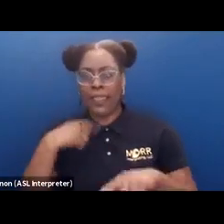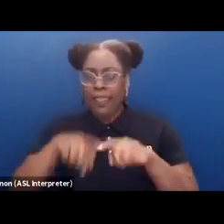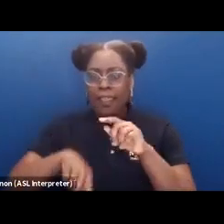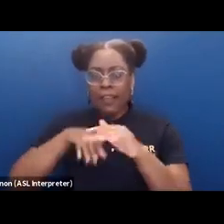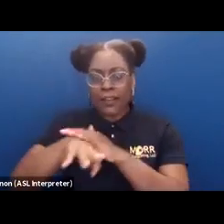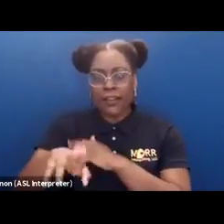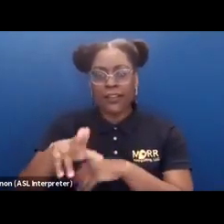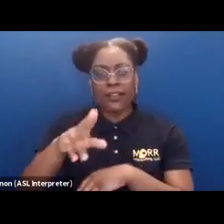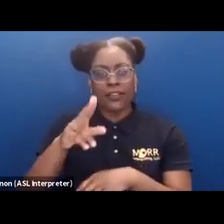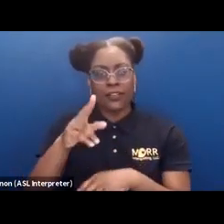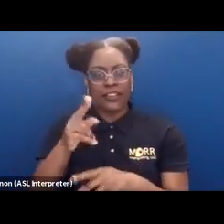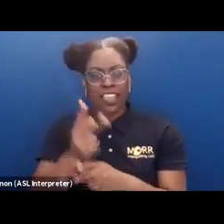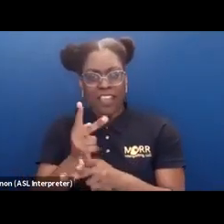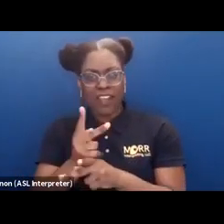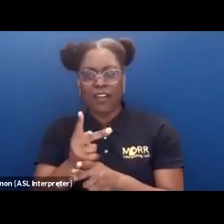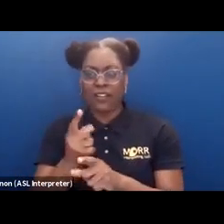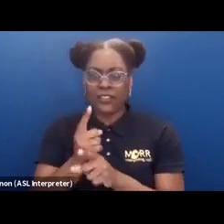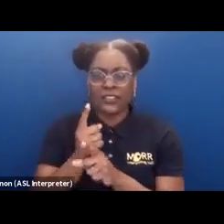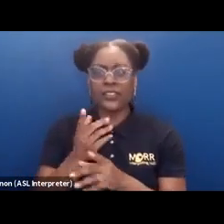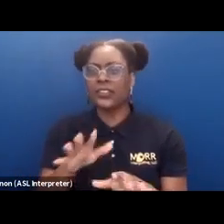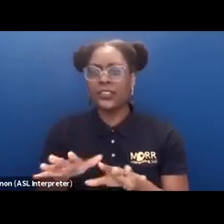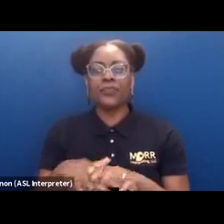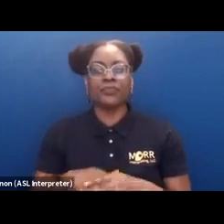in BIPOC communities.